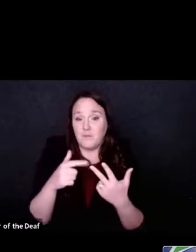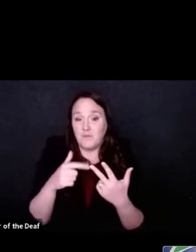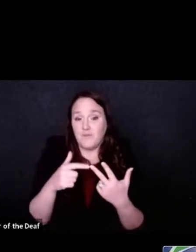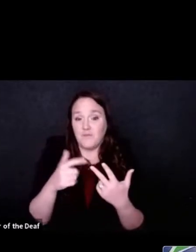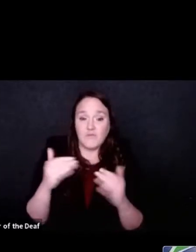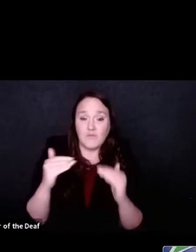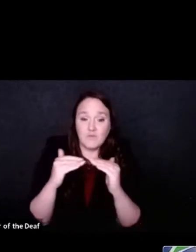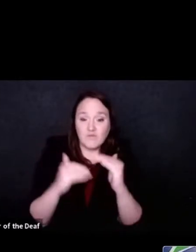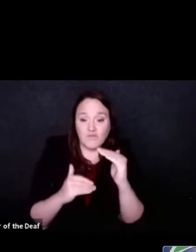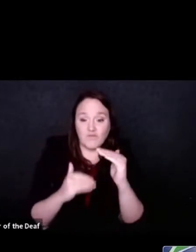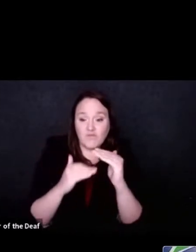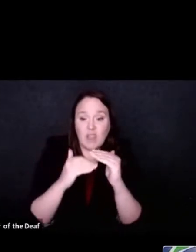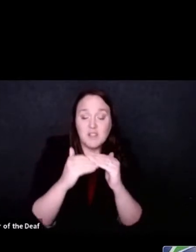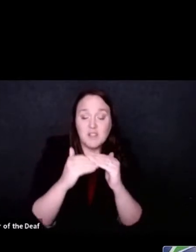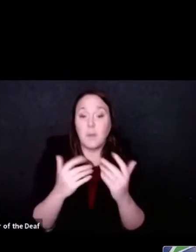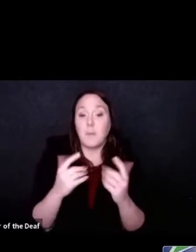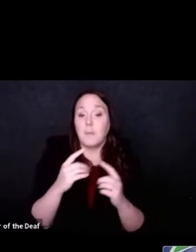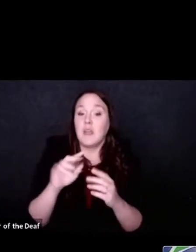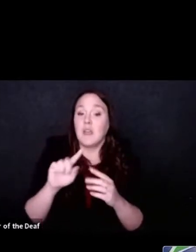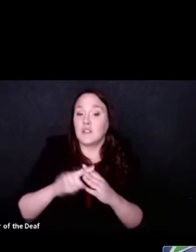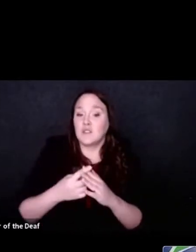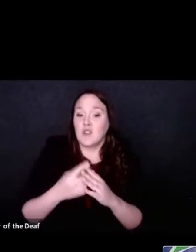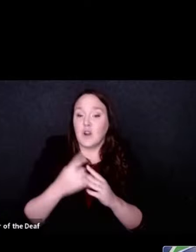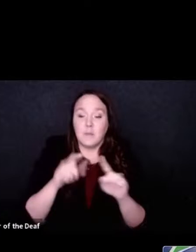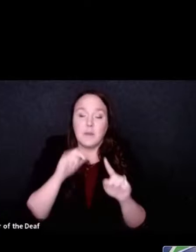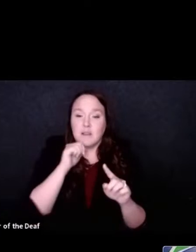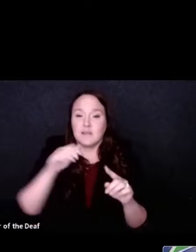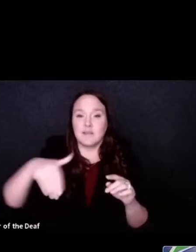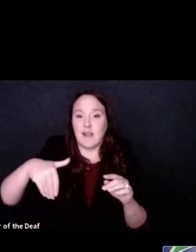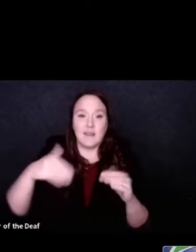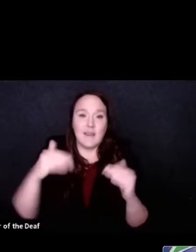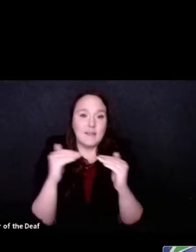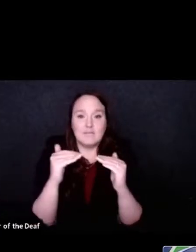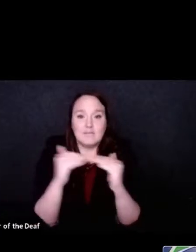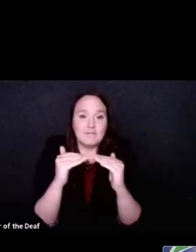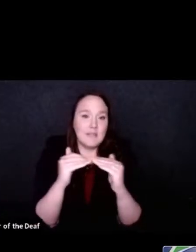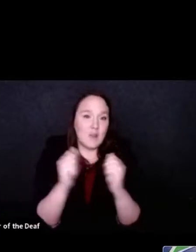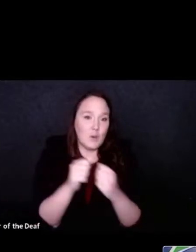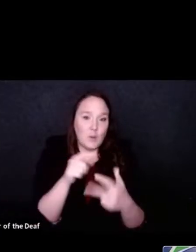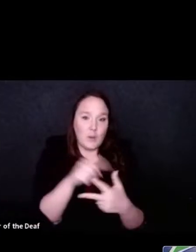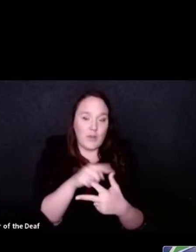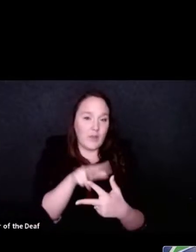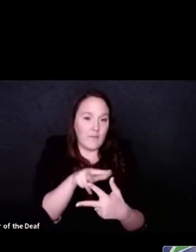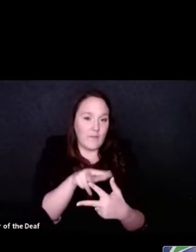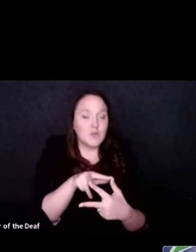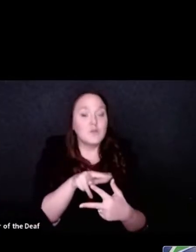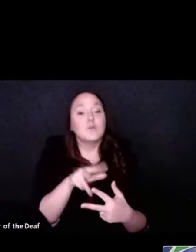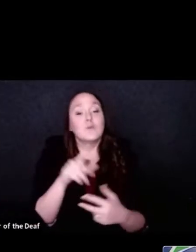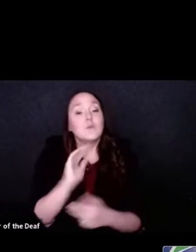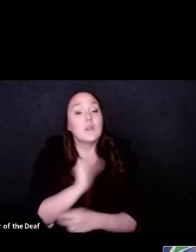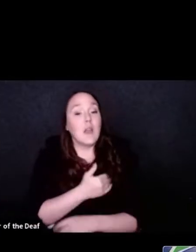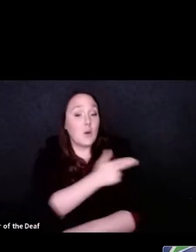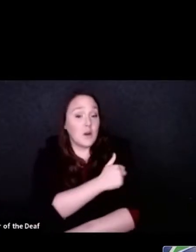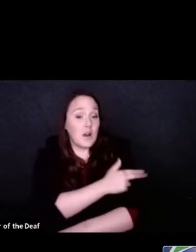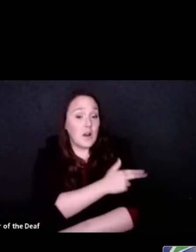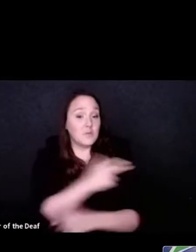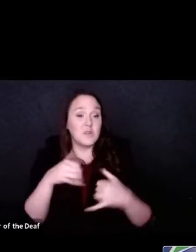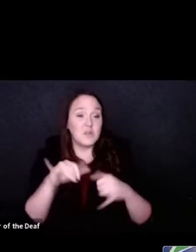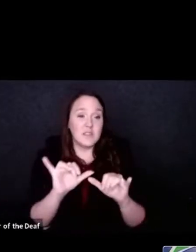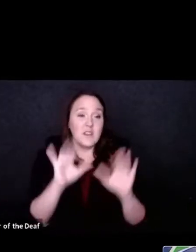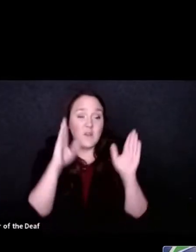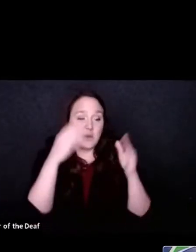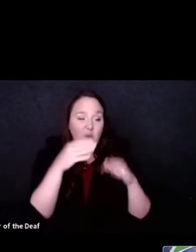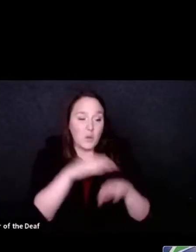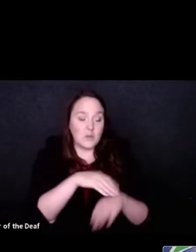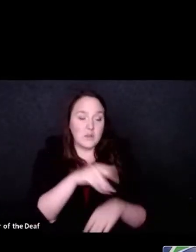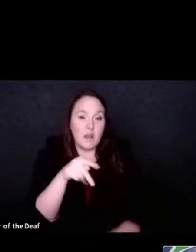So it's starting to build up, but not quite there yet. So our hospital partners are still mostly in the Pfizer business.